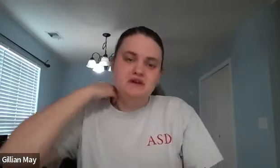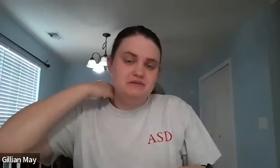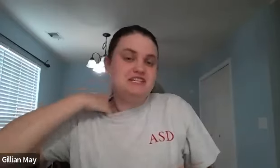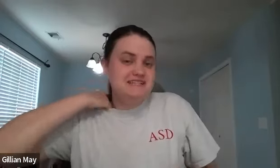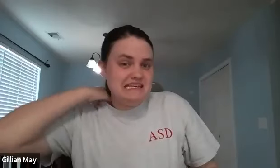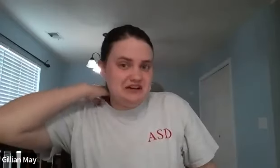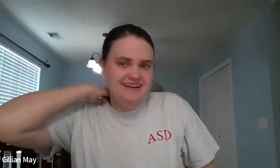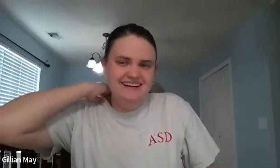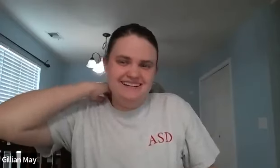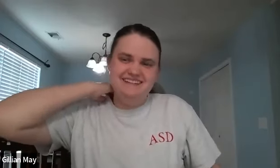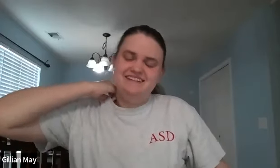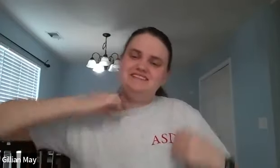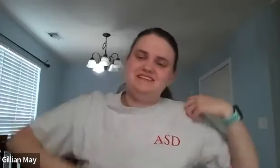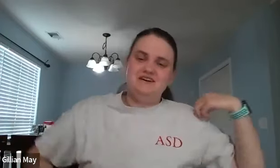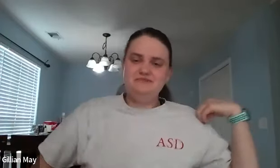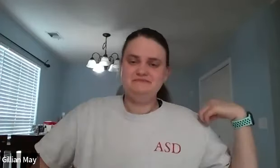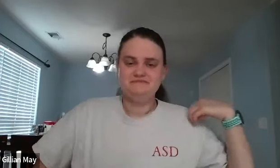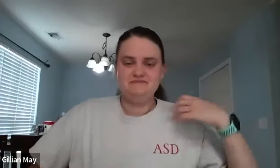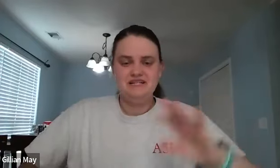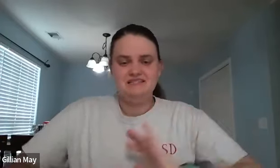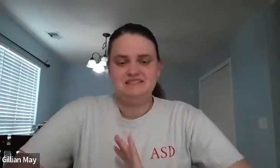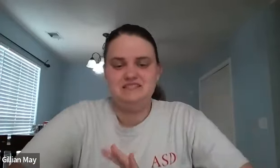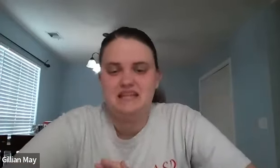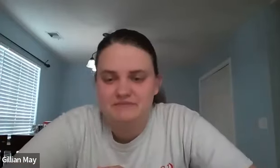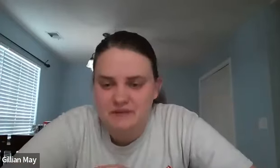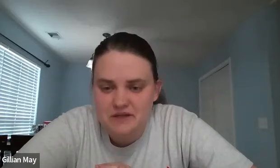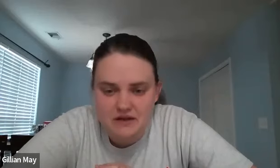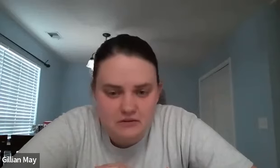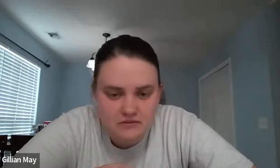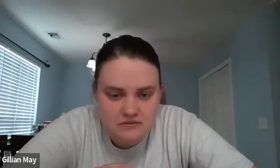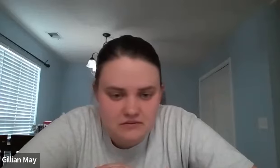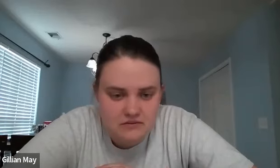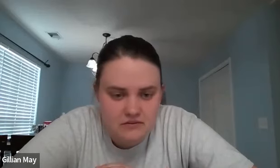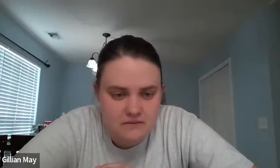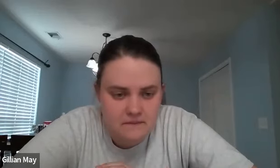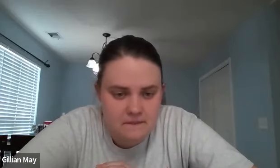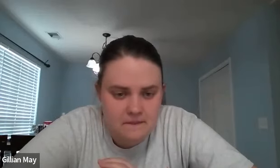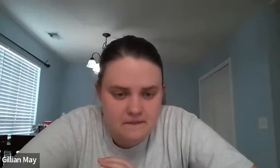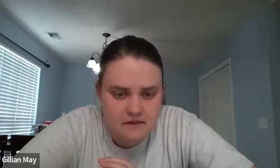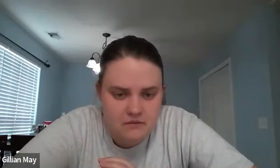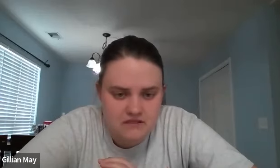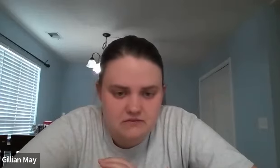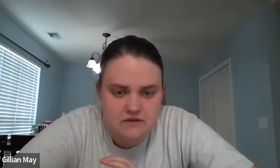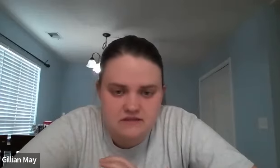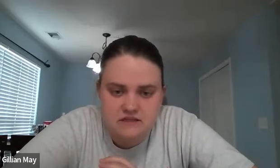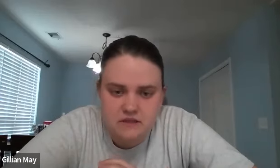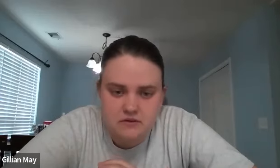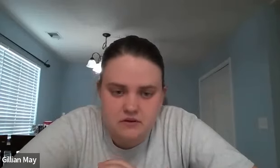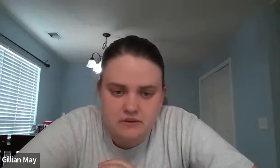But she is here. So just letting people know. It says we have 6 people. Oh, wait a